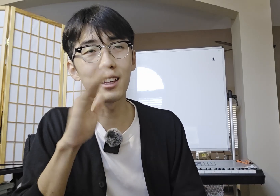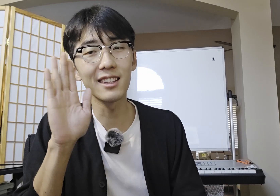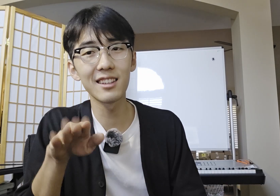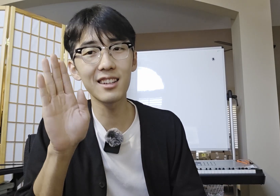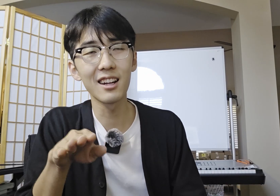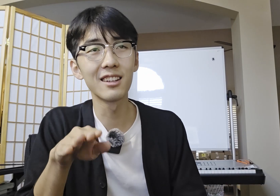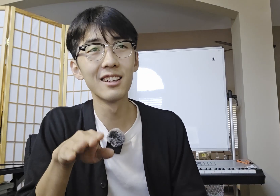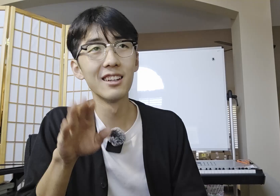guess he